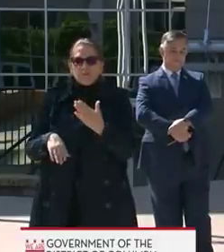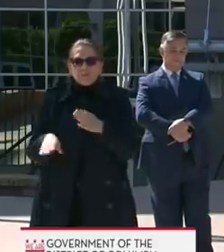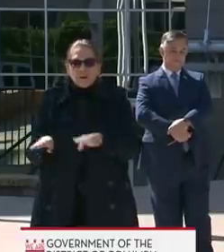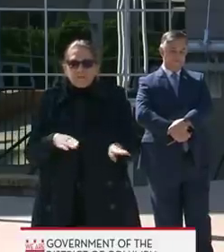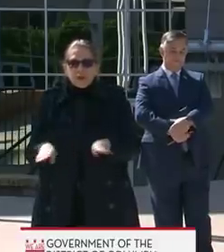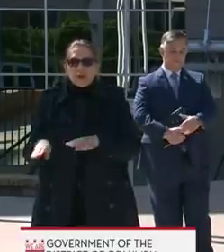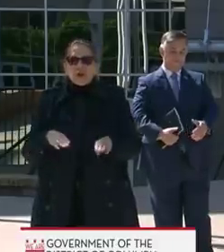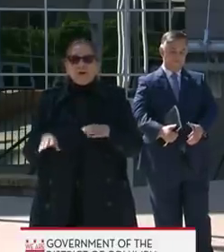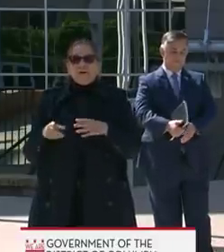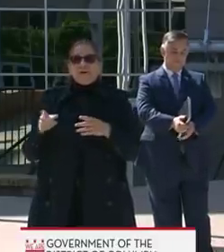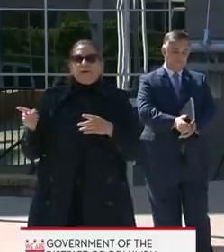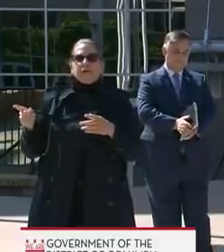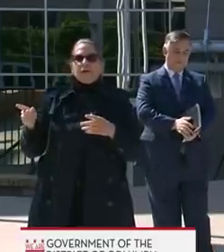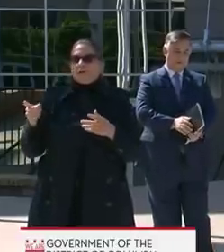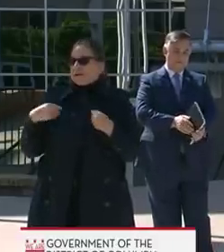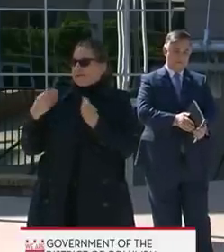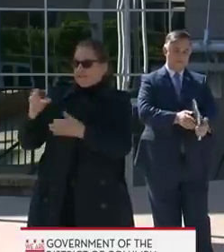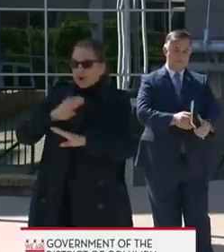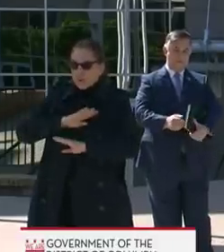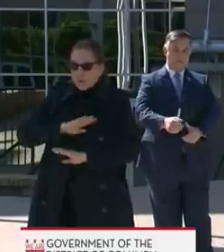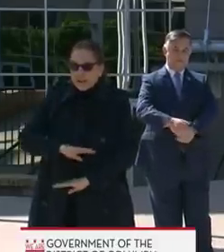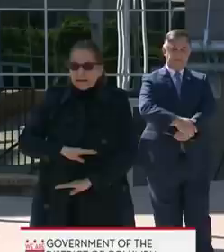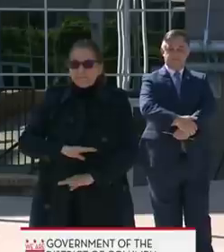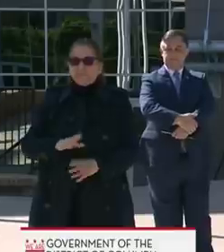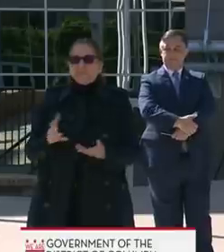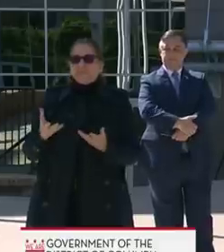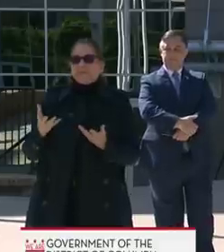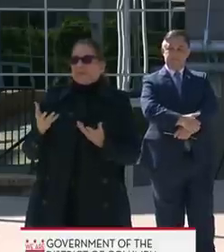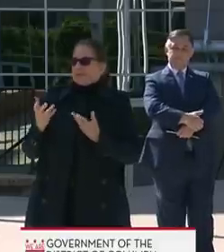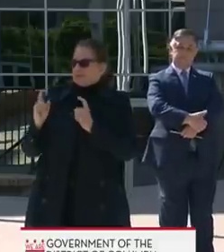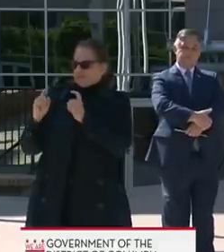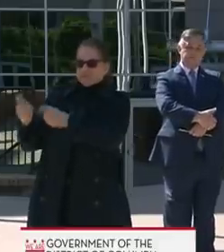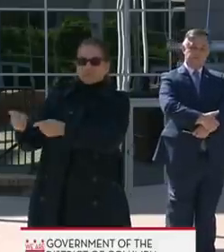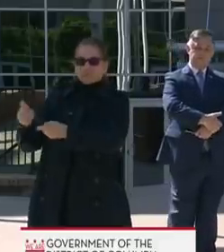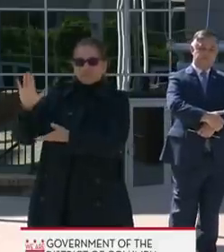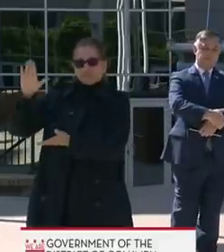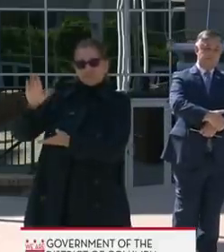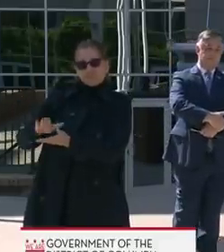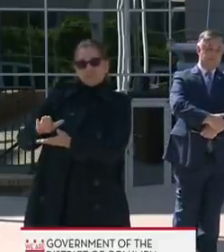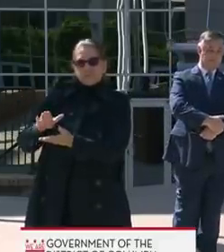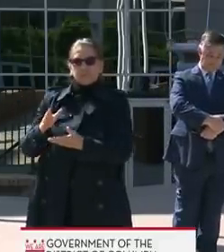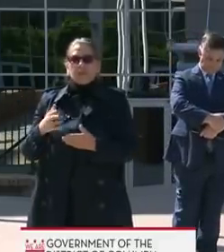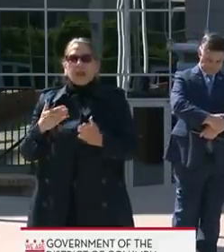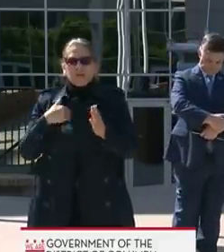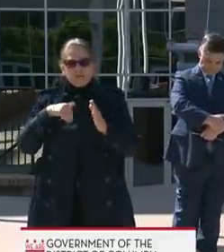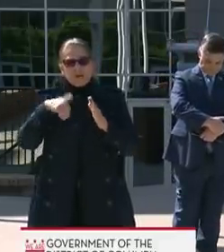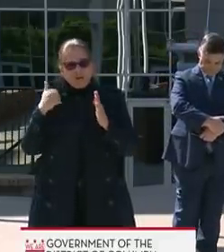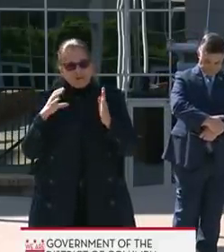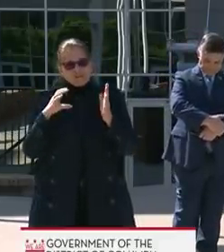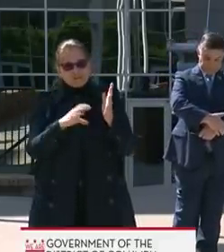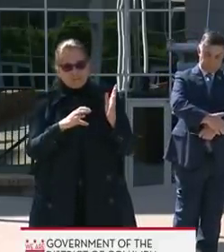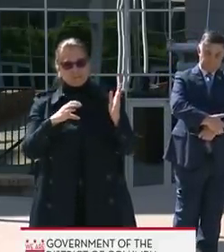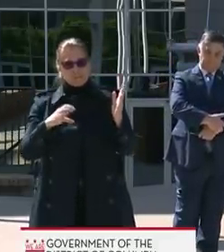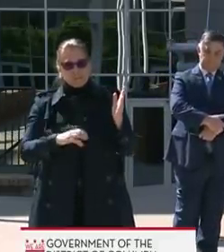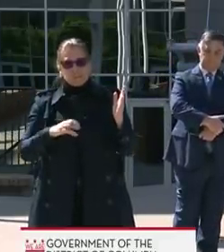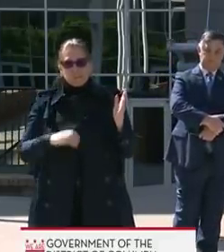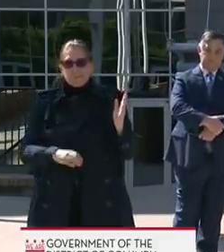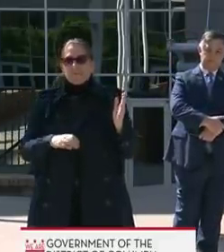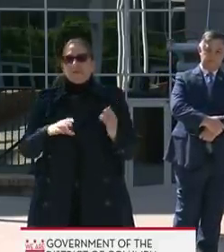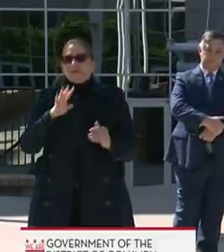are incarcerated. And there is a couple of provisions in there dealing with graduation requirements from